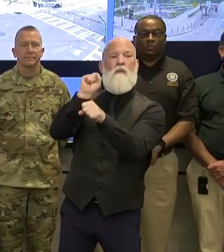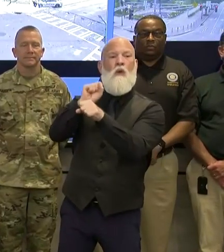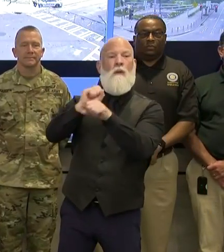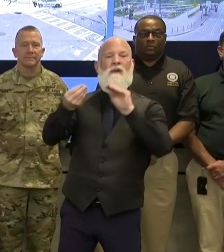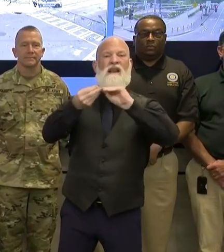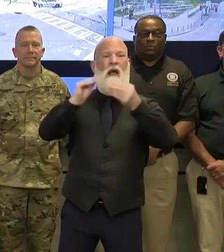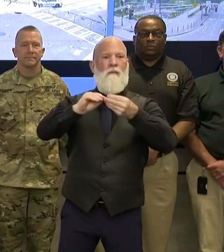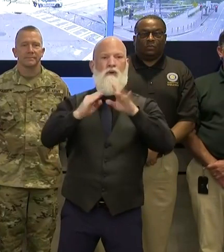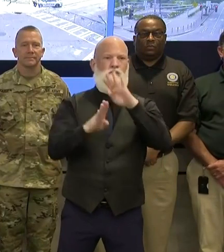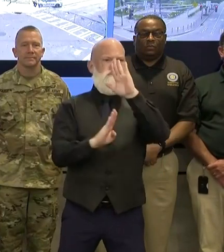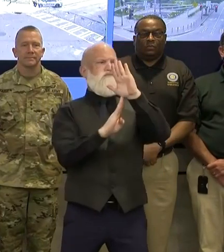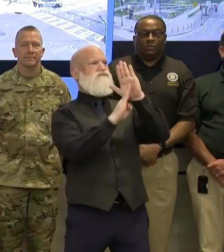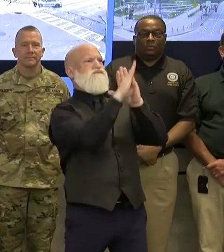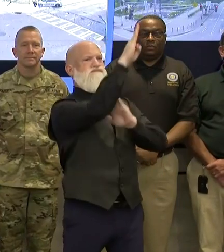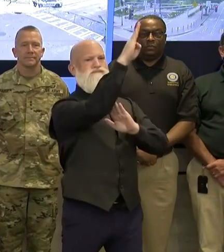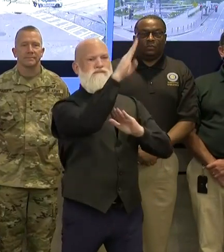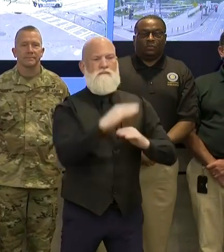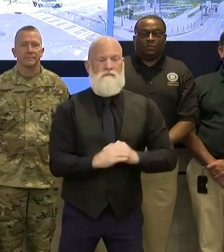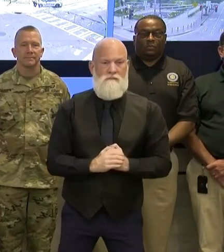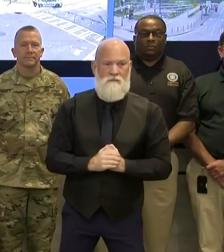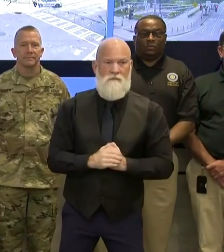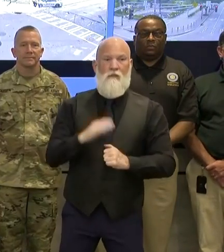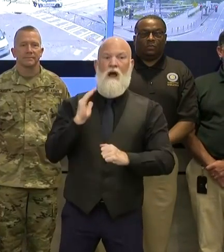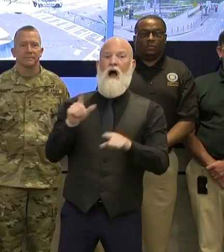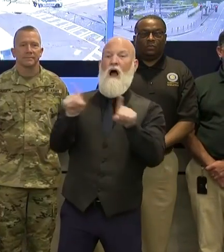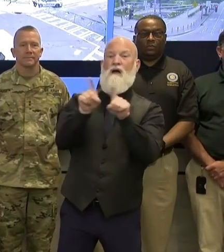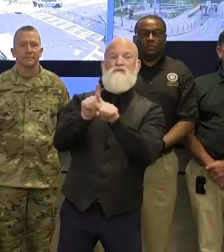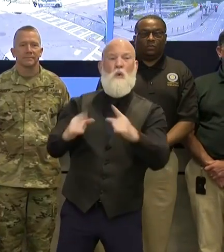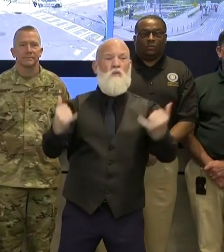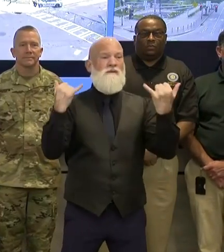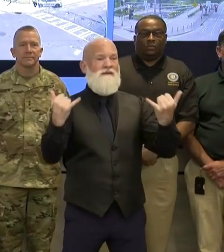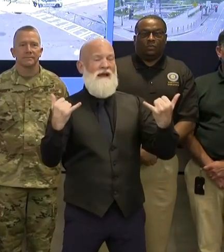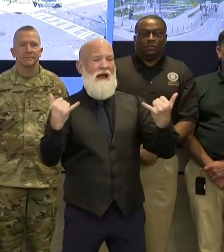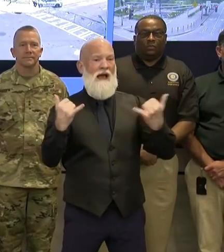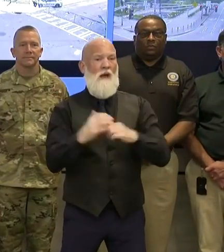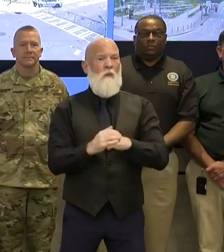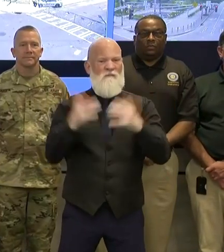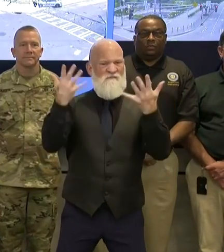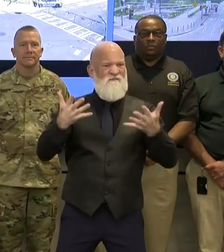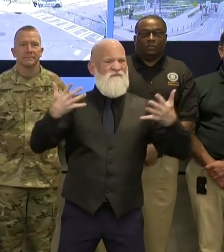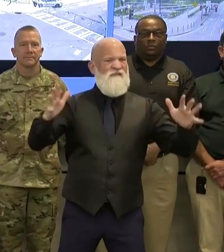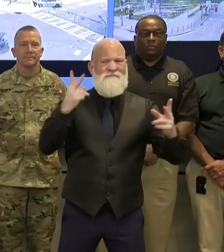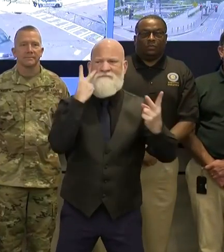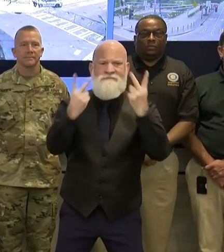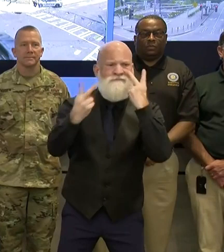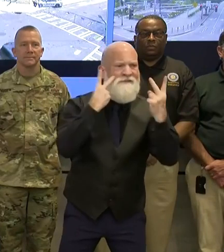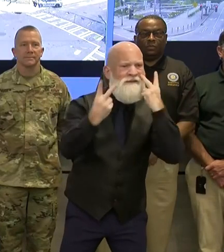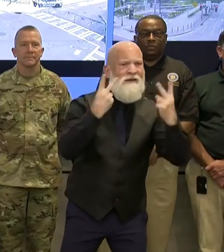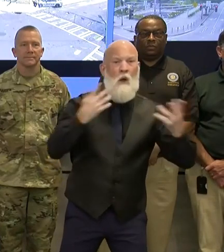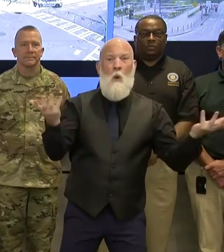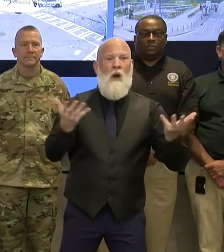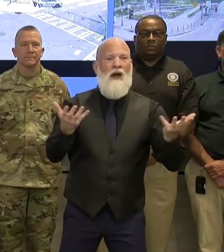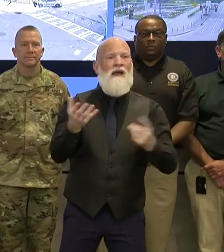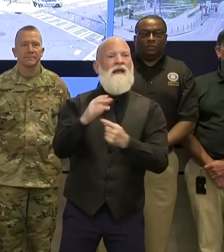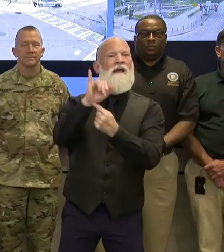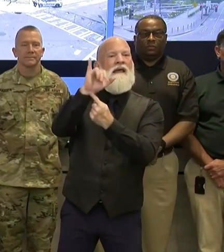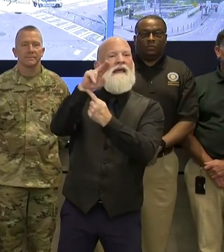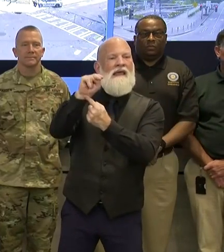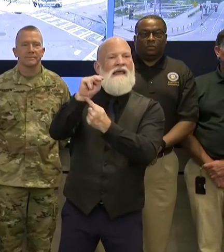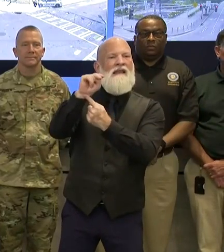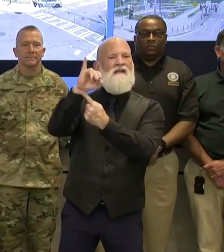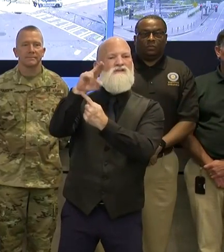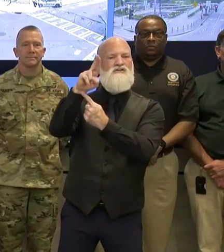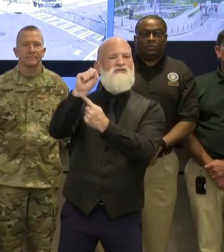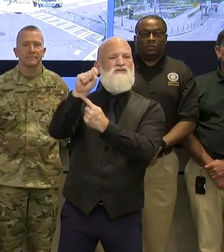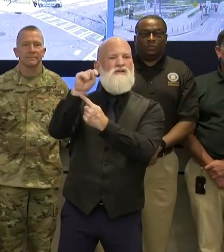now. And during this unprecedented moment, we have witnessed injustice with our own eyes. Georgians are